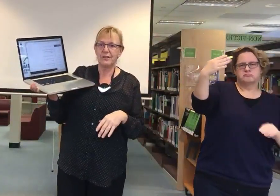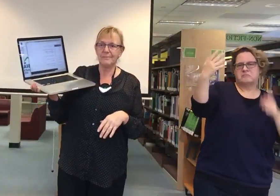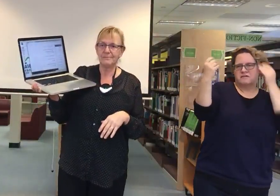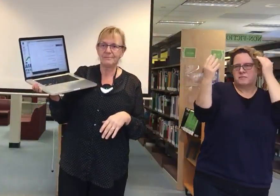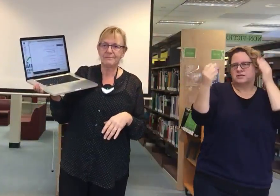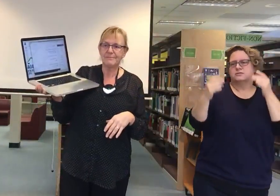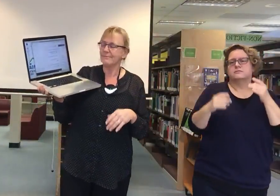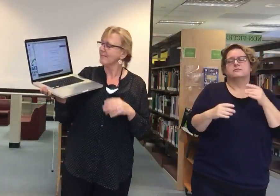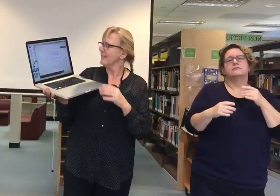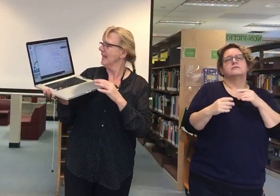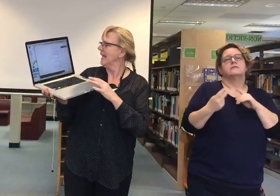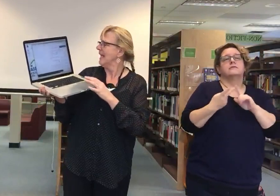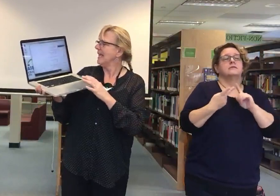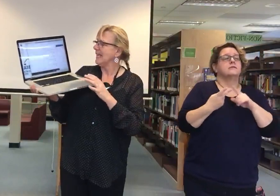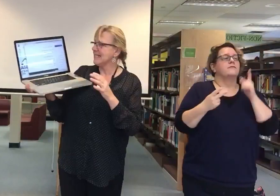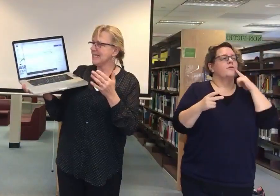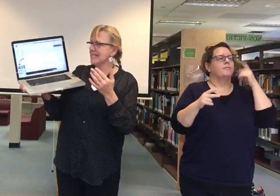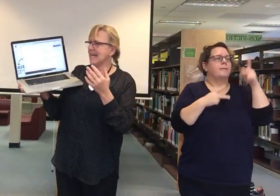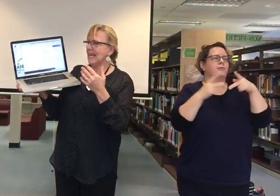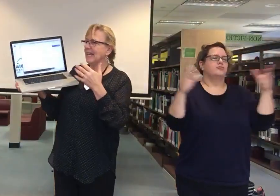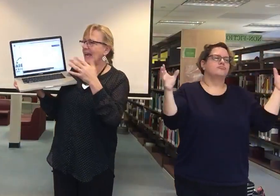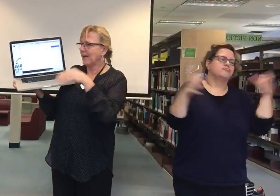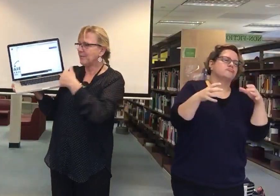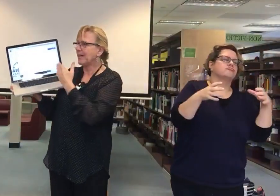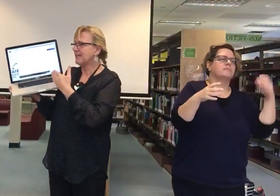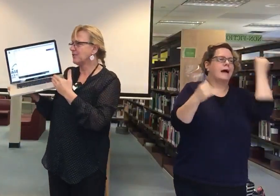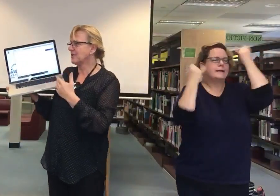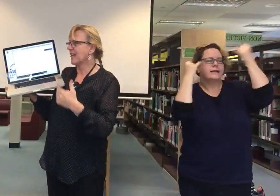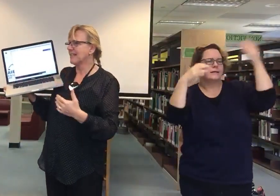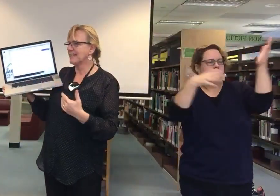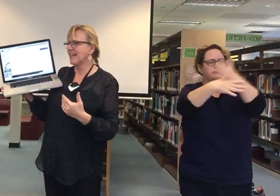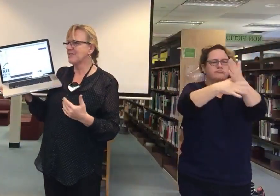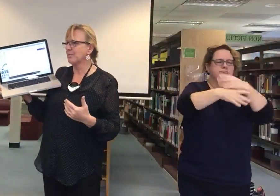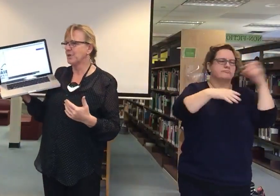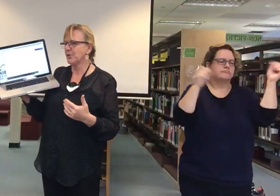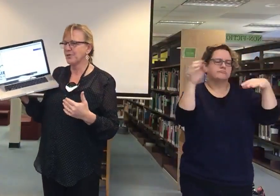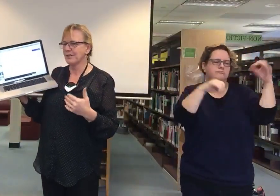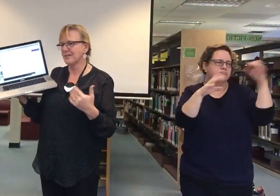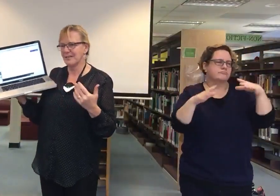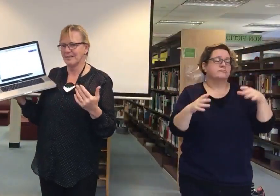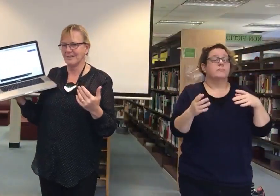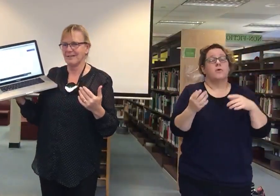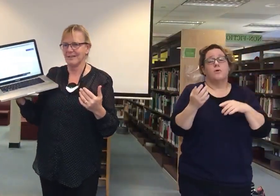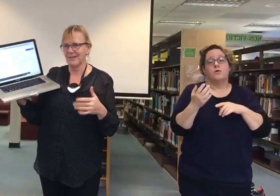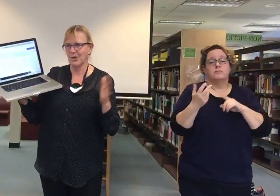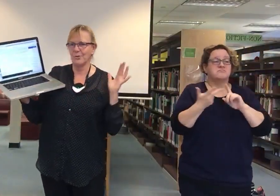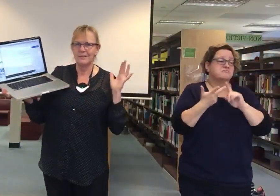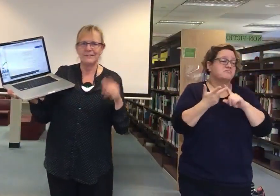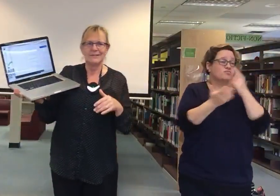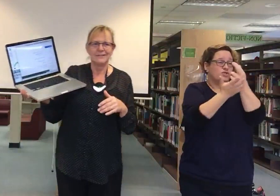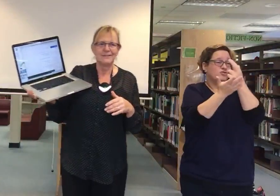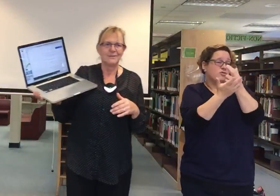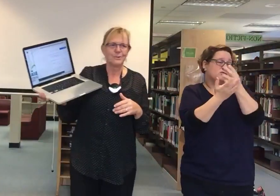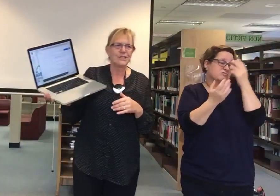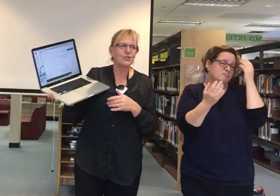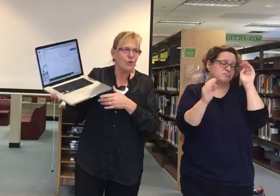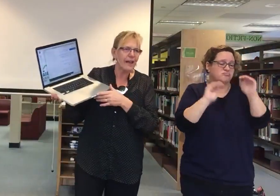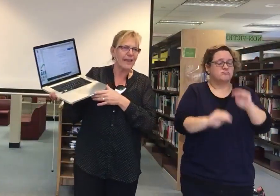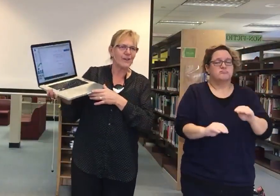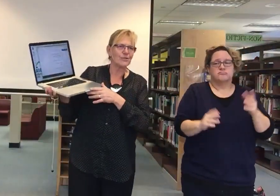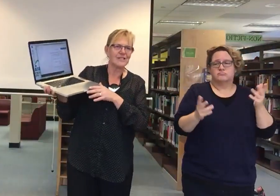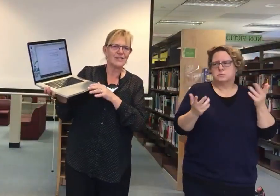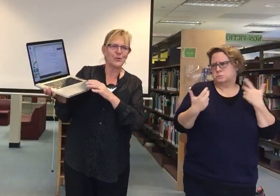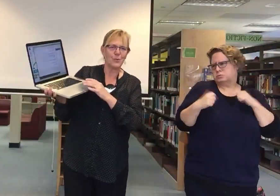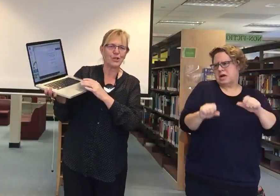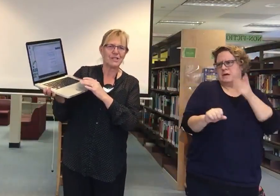for sharing? Is it and a place to just kind of save some resources? So we're going to